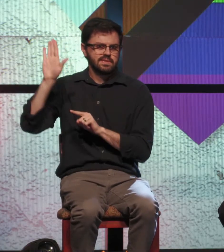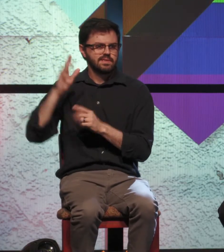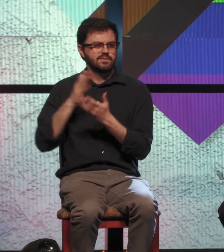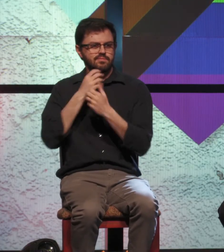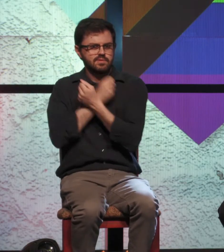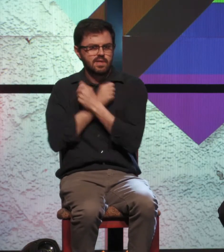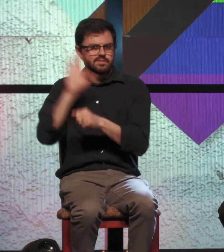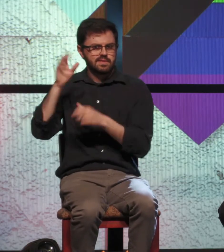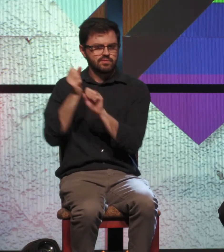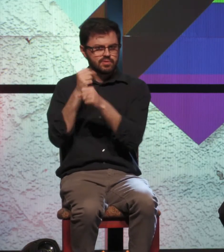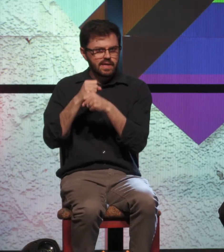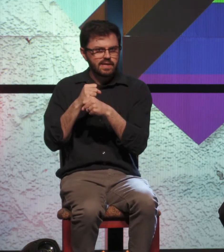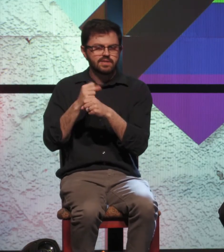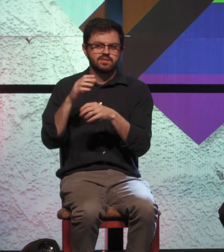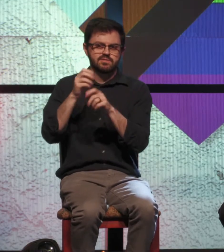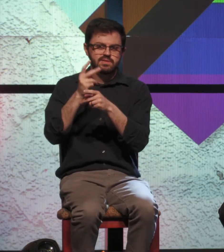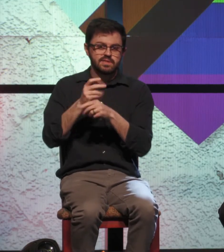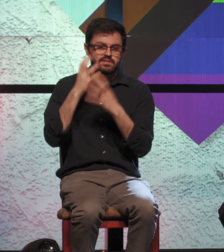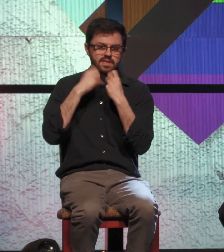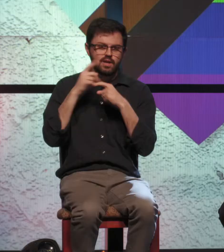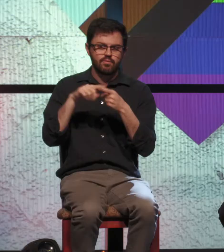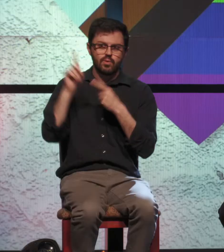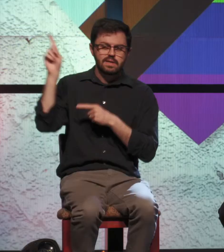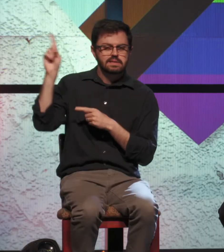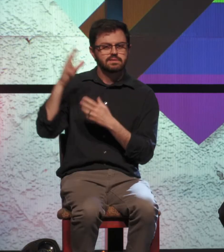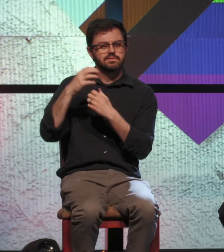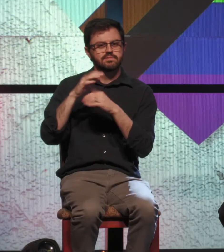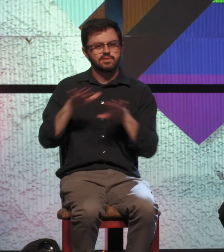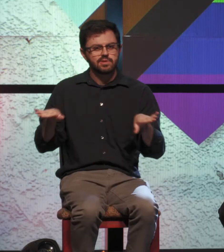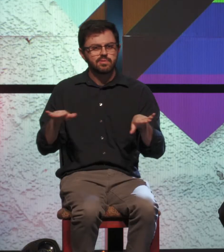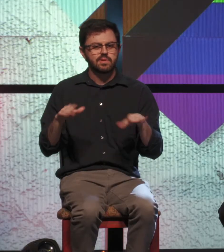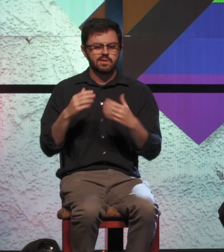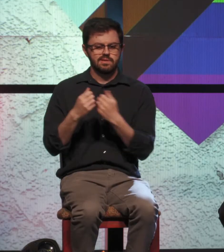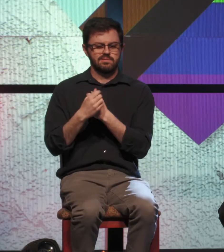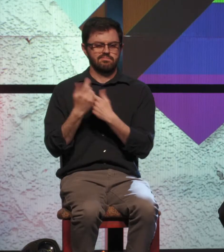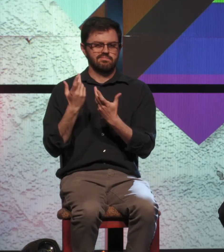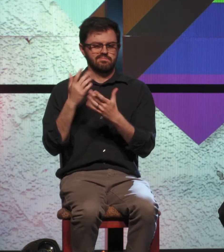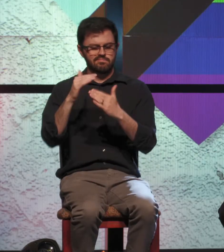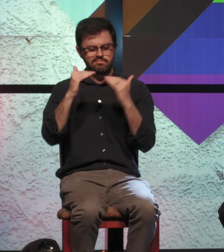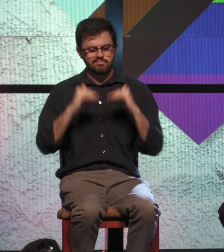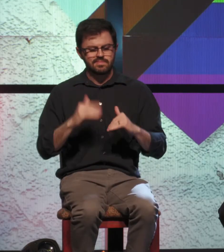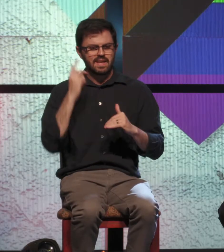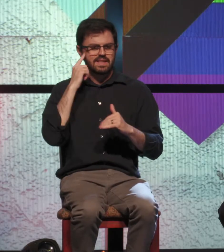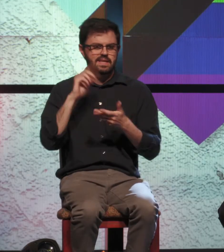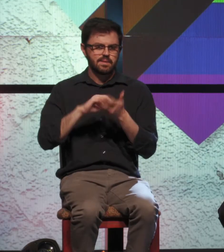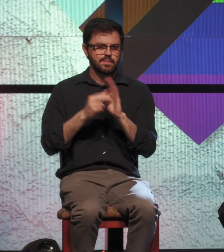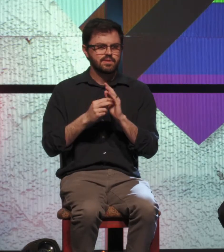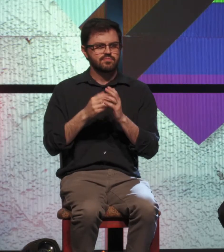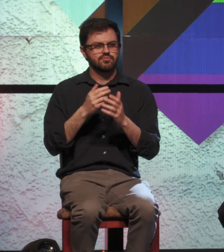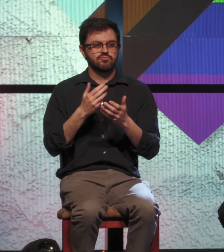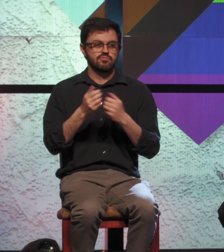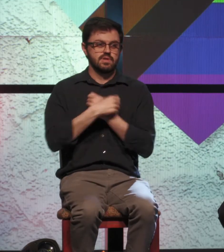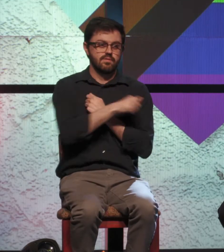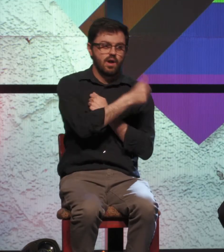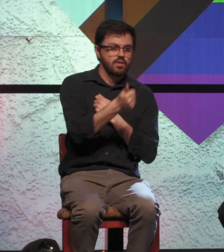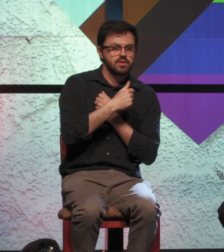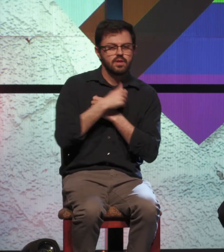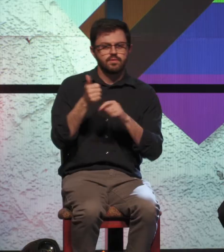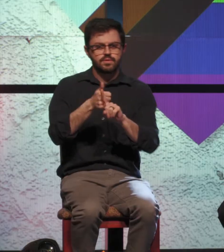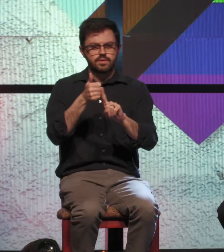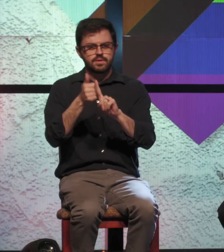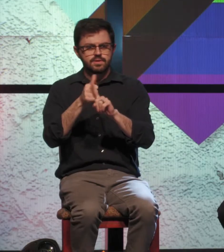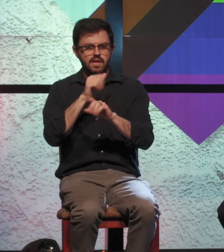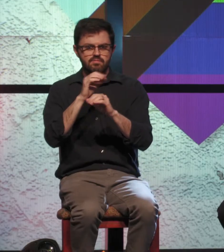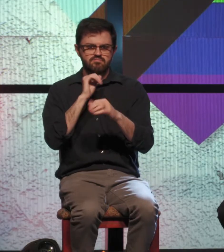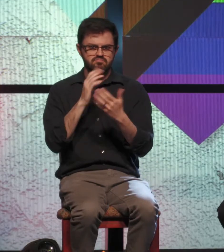children in creation. Patience. I think it means to love yourself and others unconditionally because God is in all of us. Somebody read the